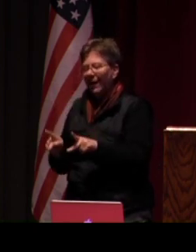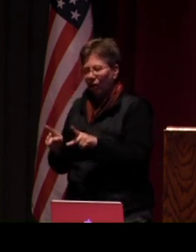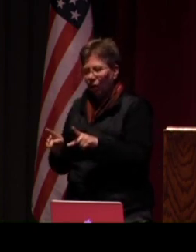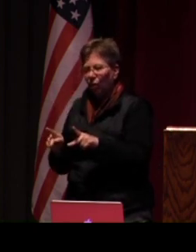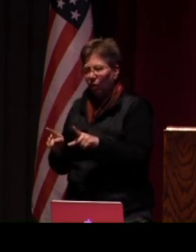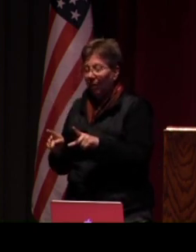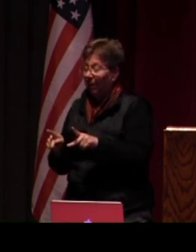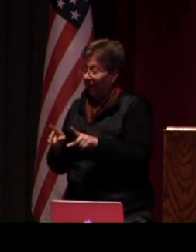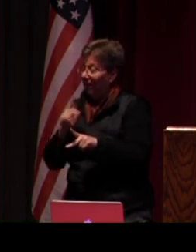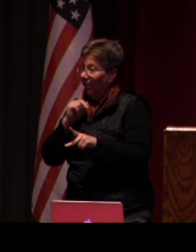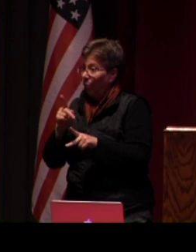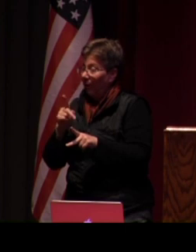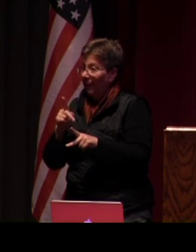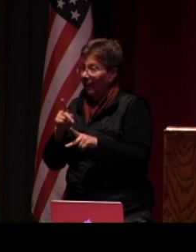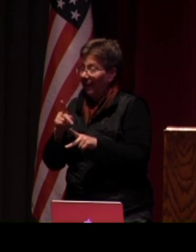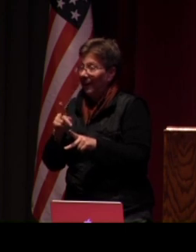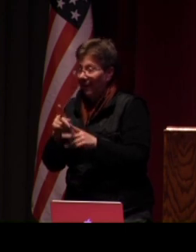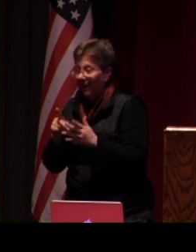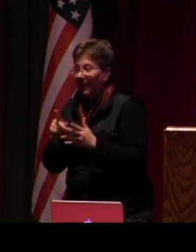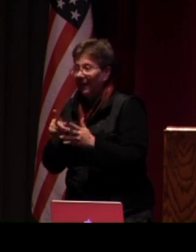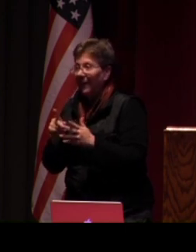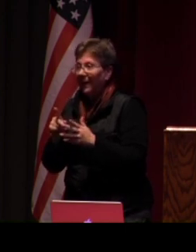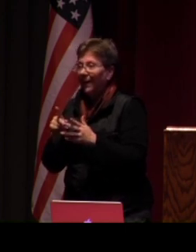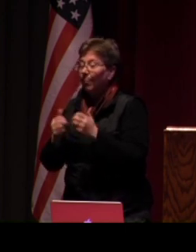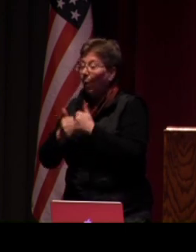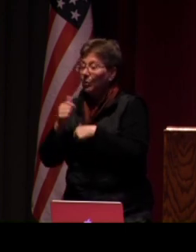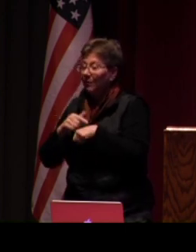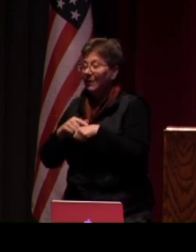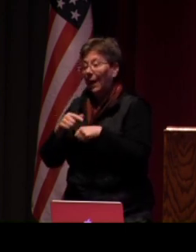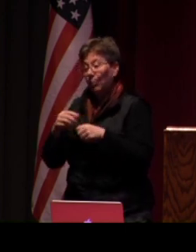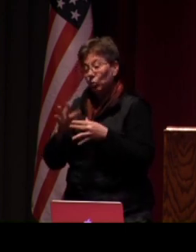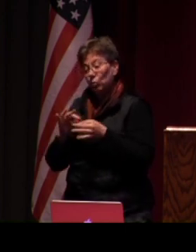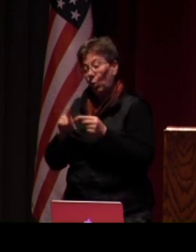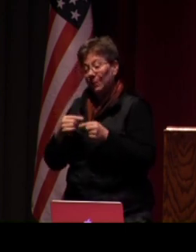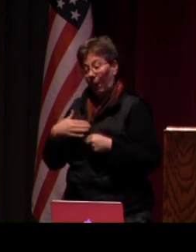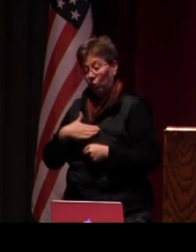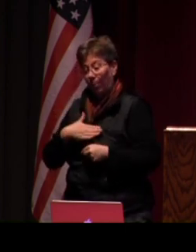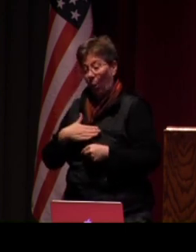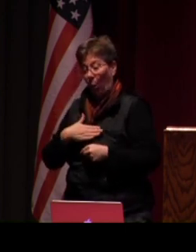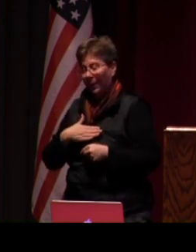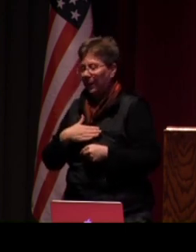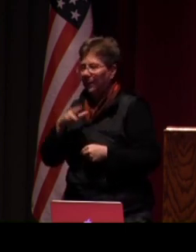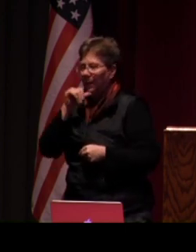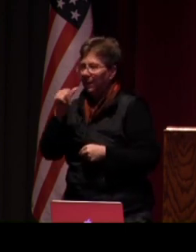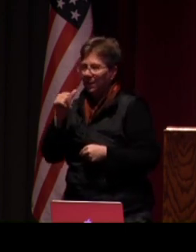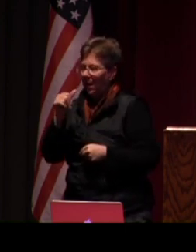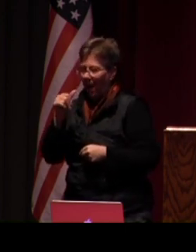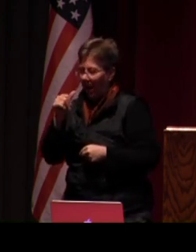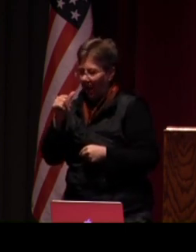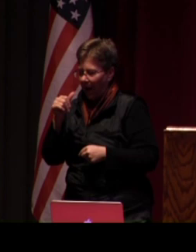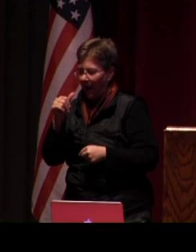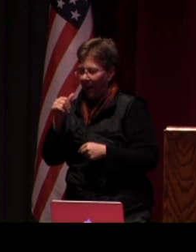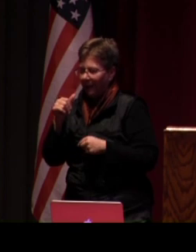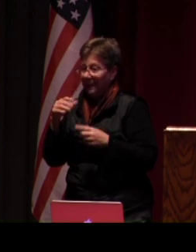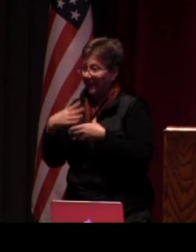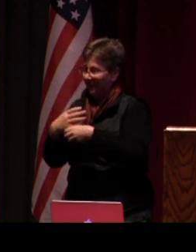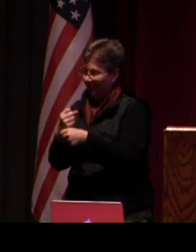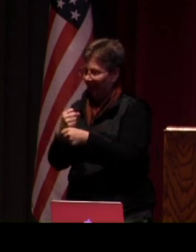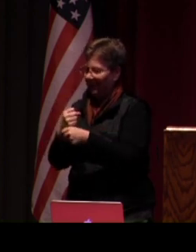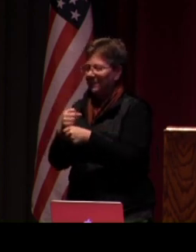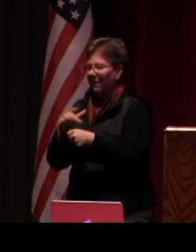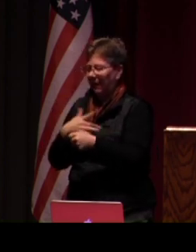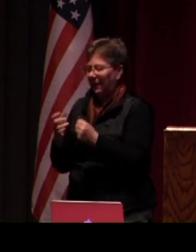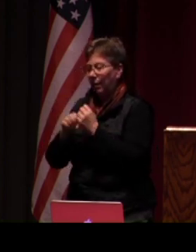not normally noted for being concise, which incidentally is hot off the press from Oxford